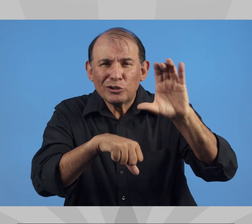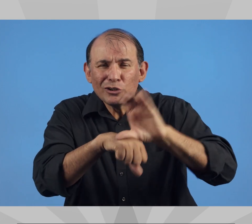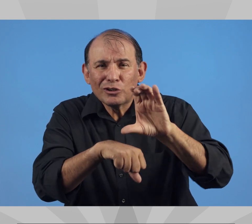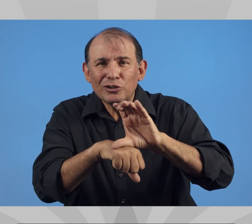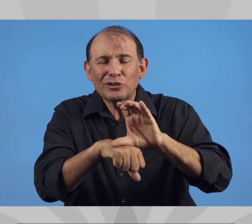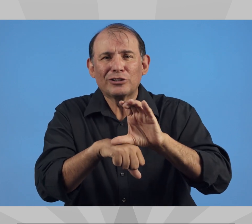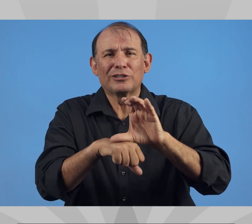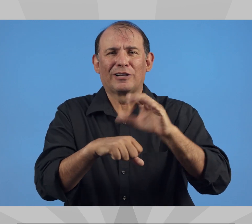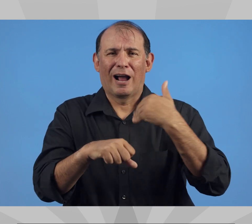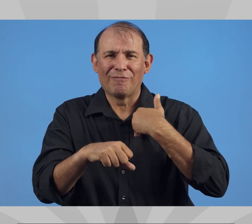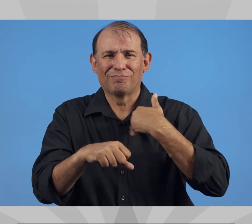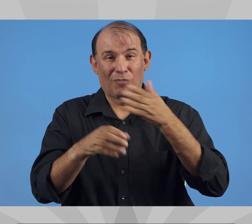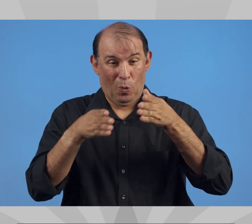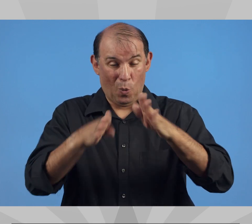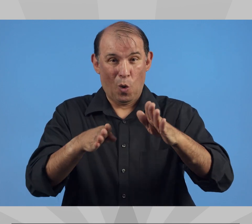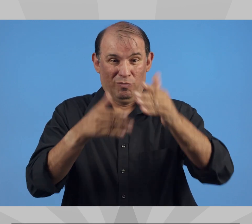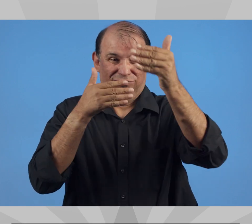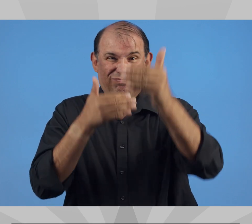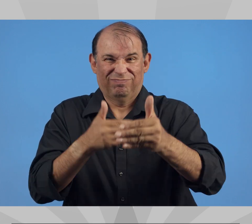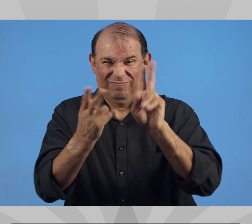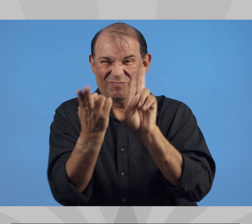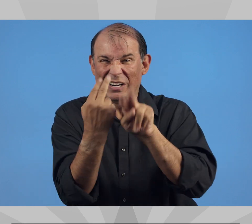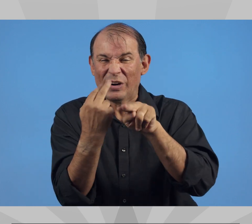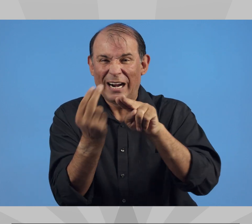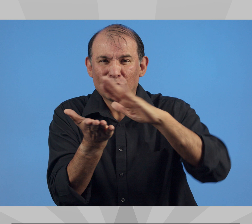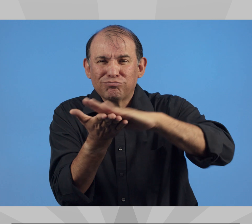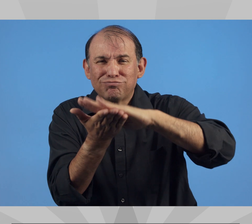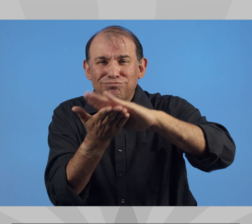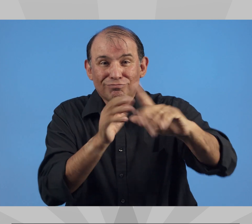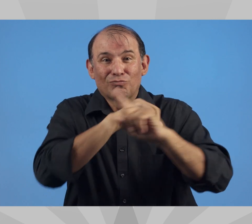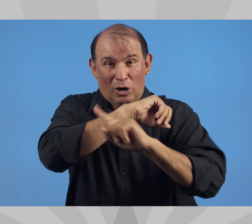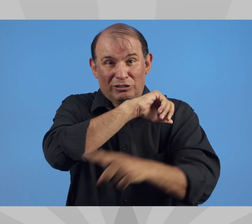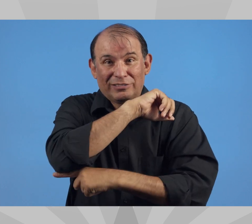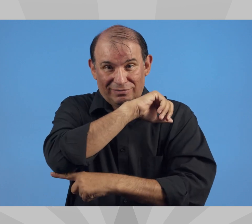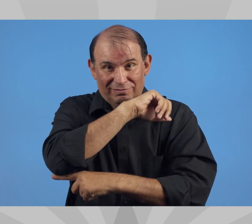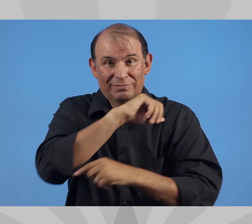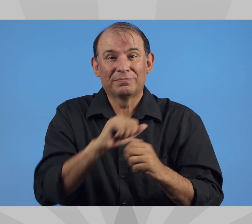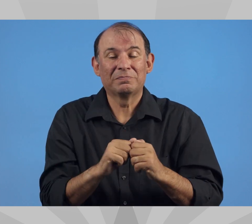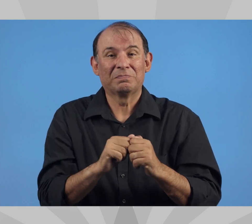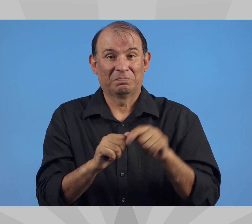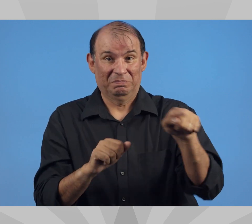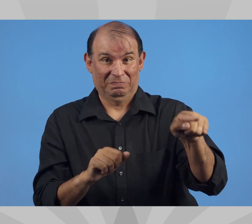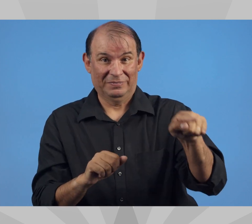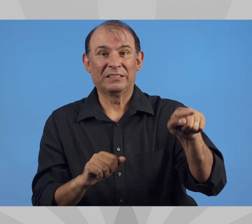Neal volunteers locally with his church and adopts a segment of Hunt Highway.